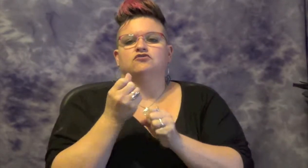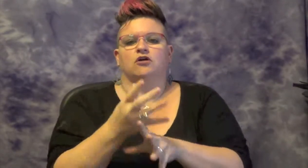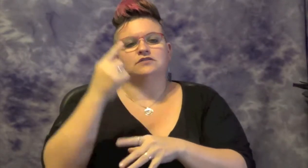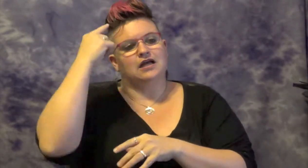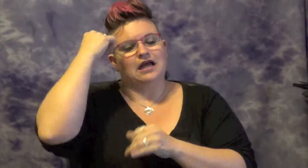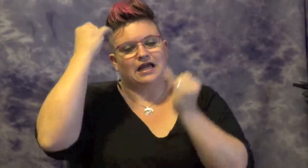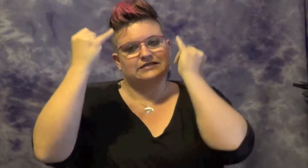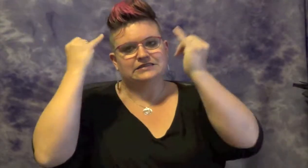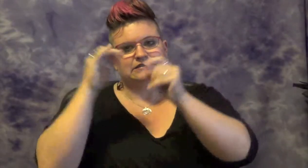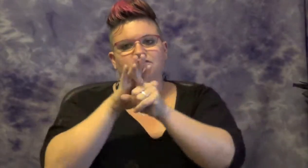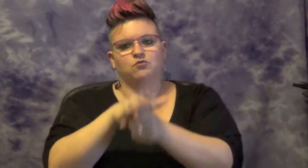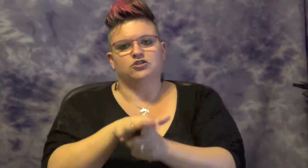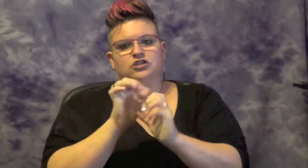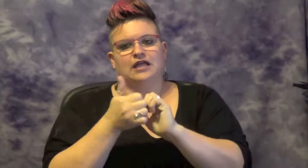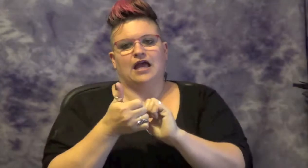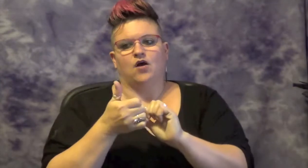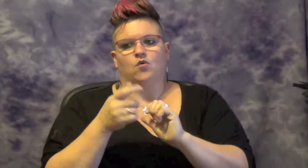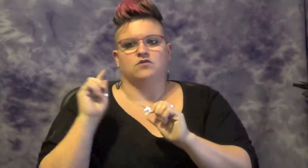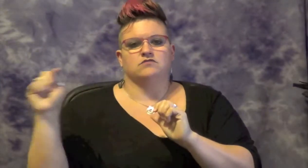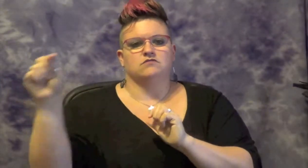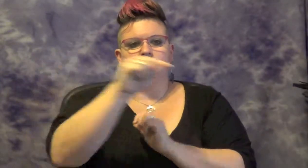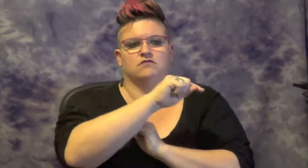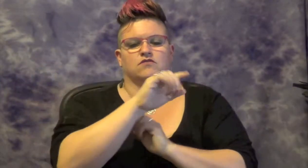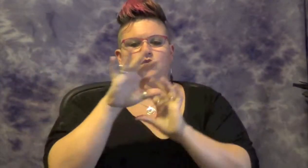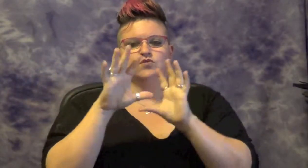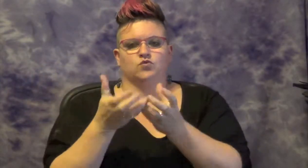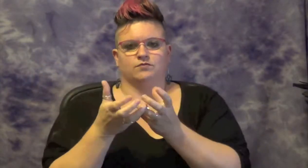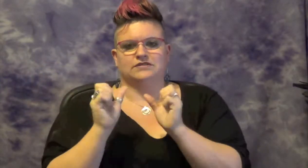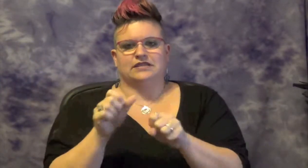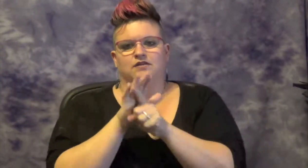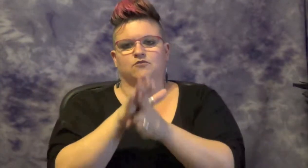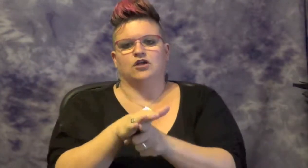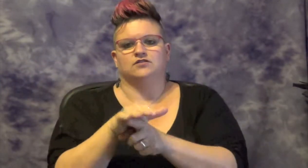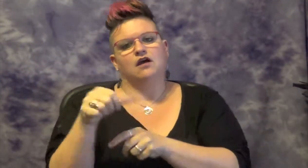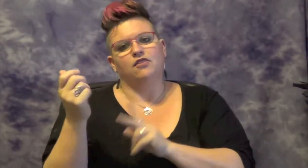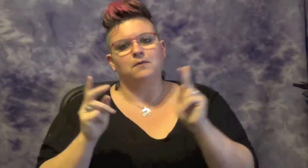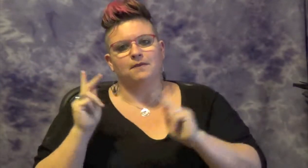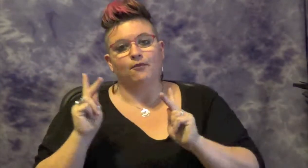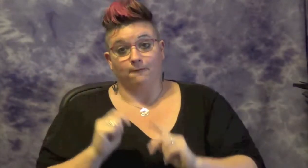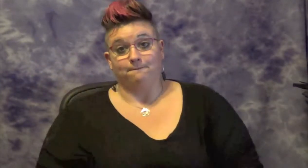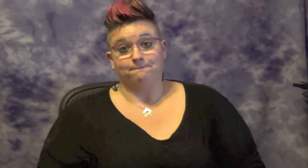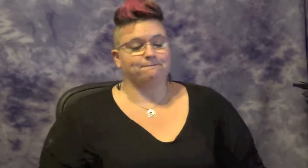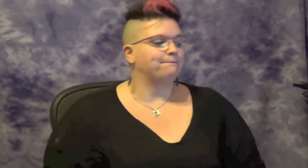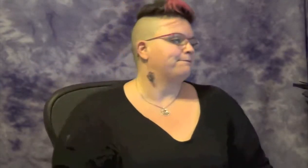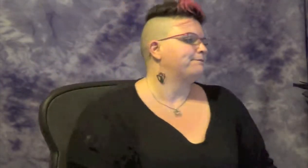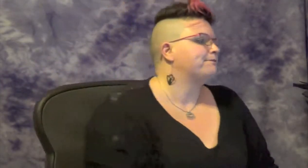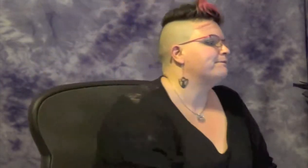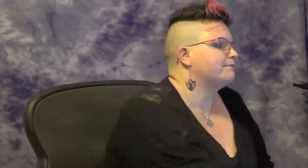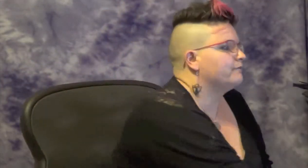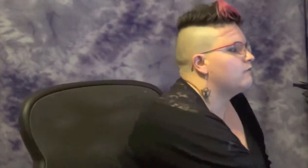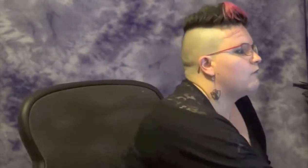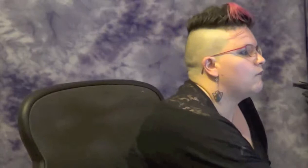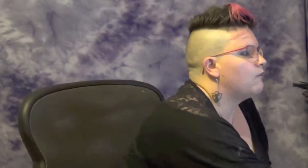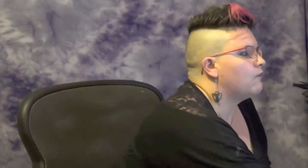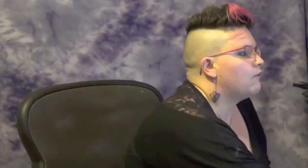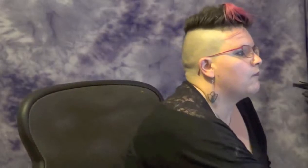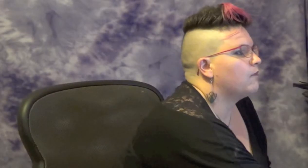These kind of things all will cause oppression in minority groups or other specific